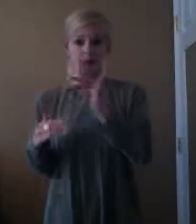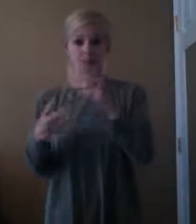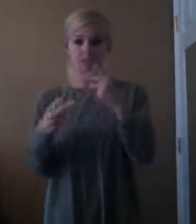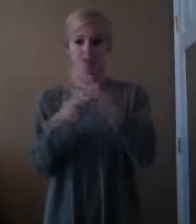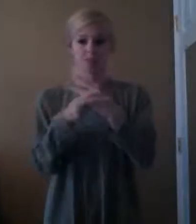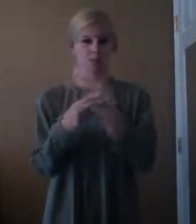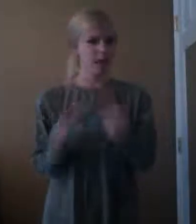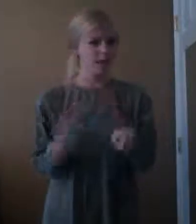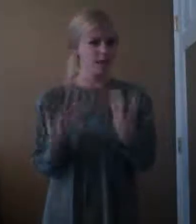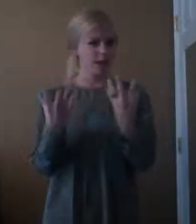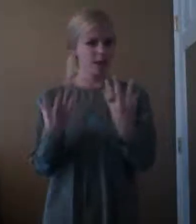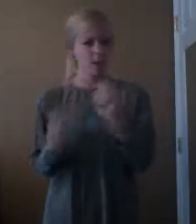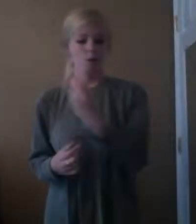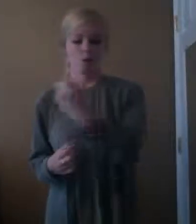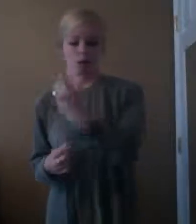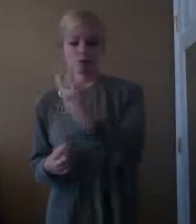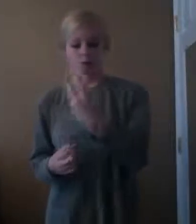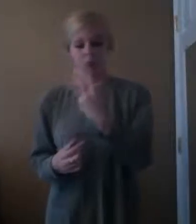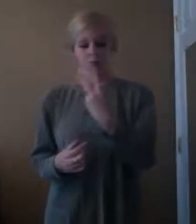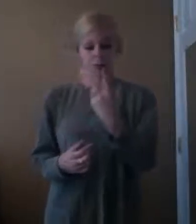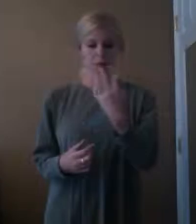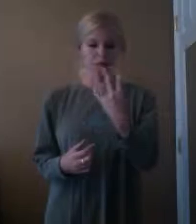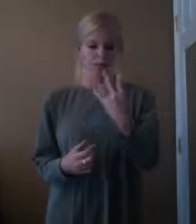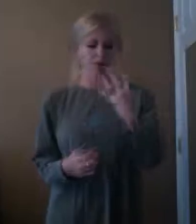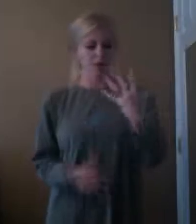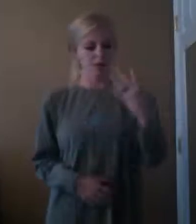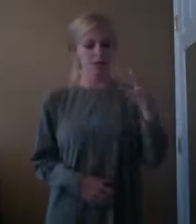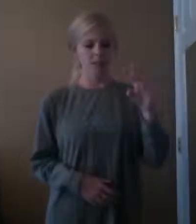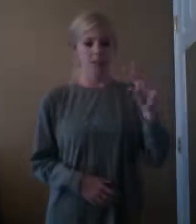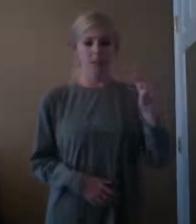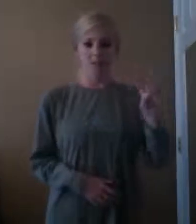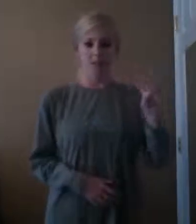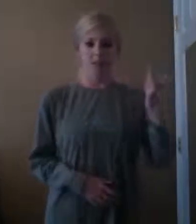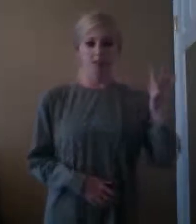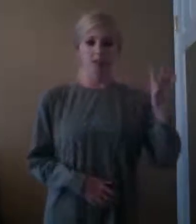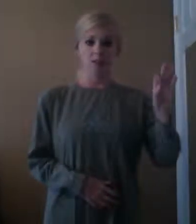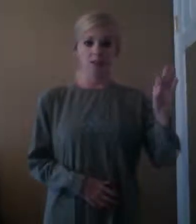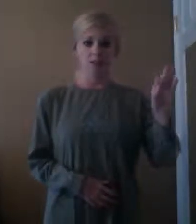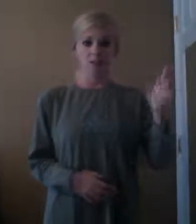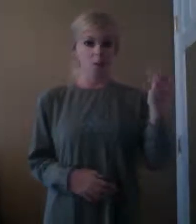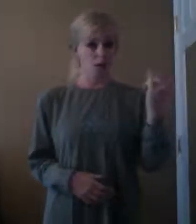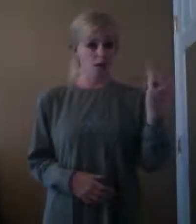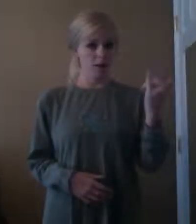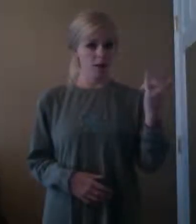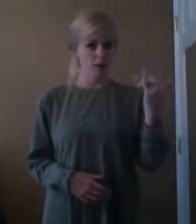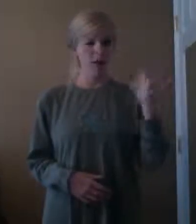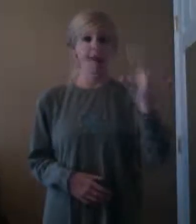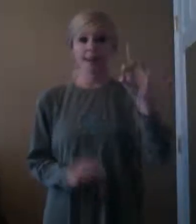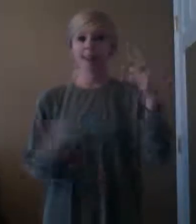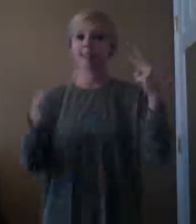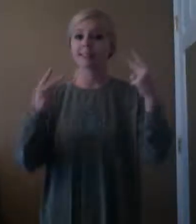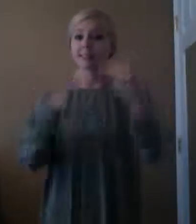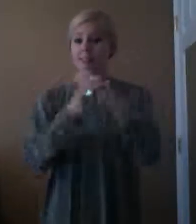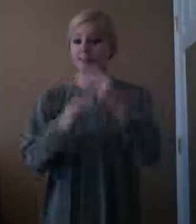4, 5, 6, 7, 8, 9, because it's 9 times as much, and 8 times